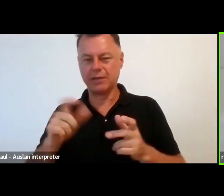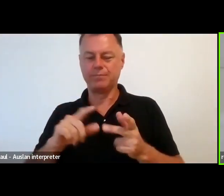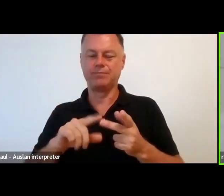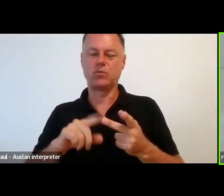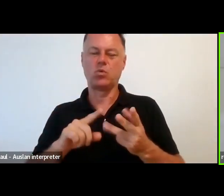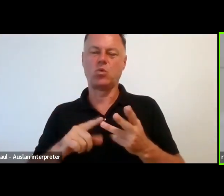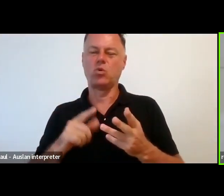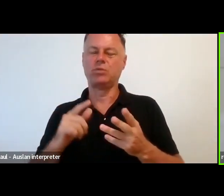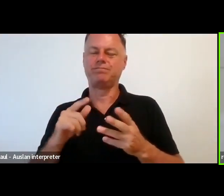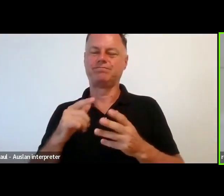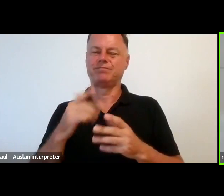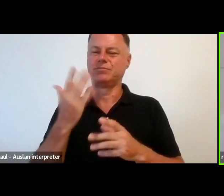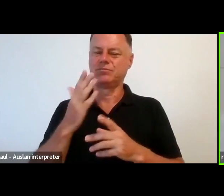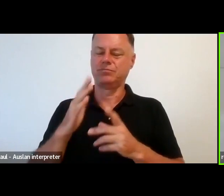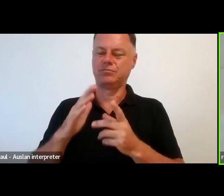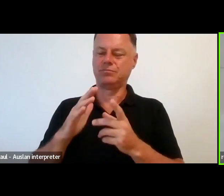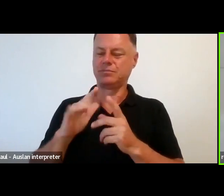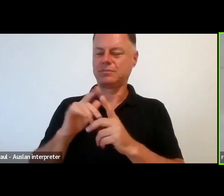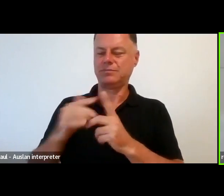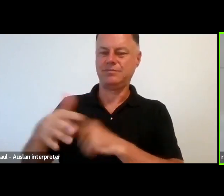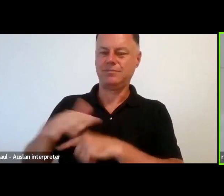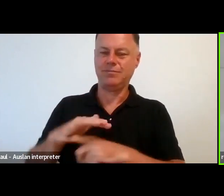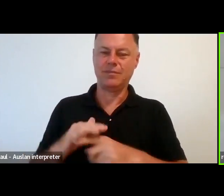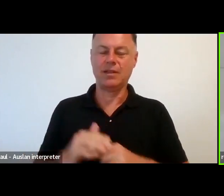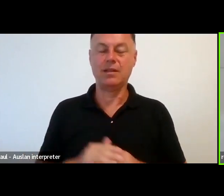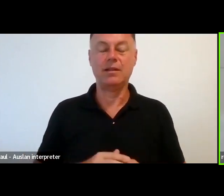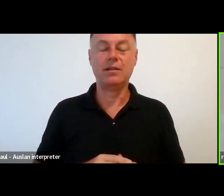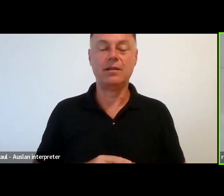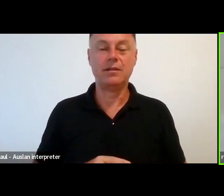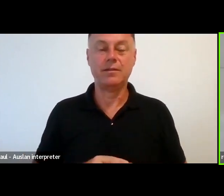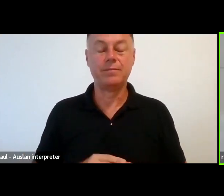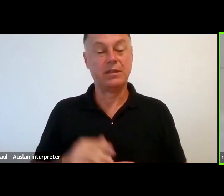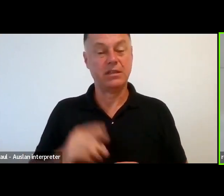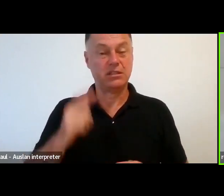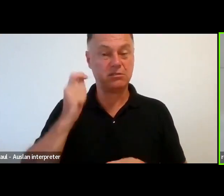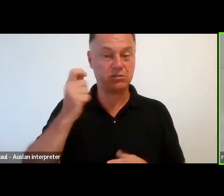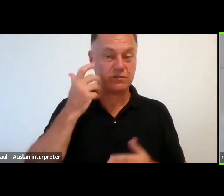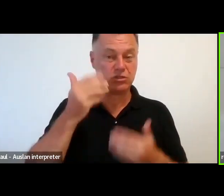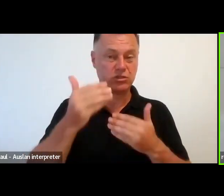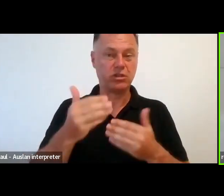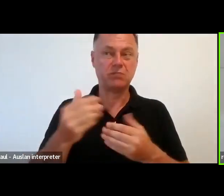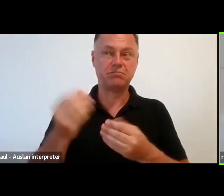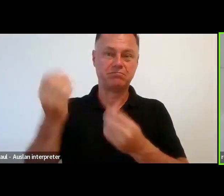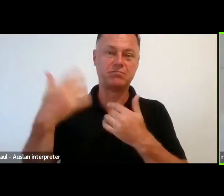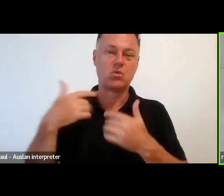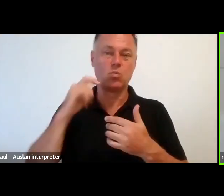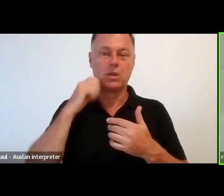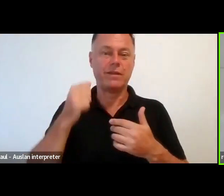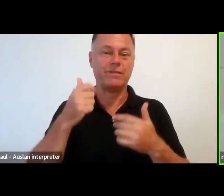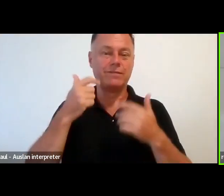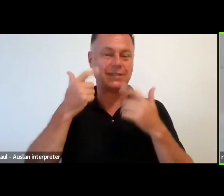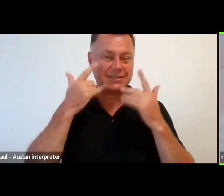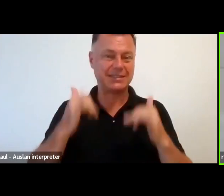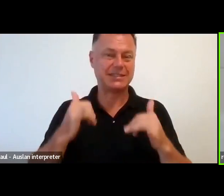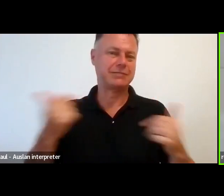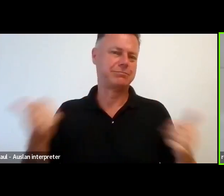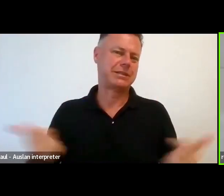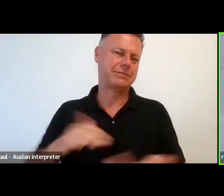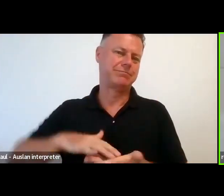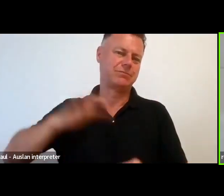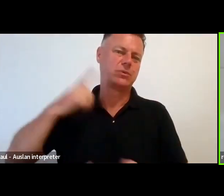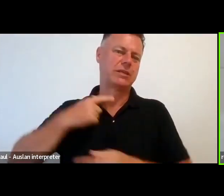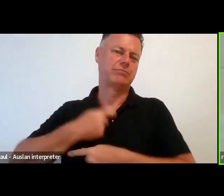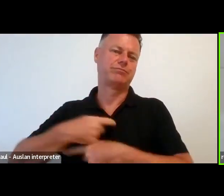at doing these tests. But in the near future, we've been assured that we will have tests so that we can,